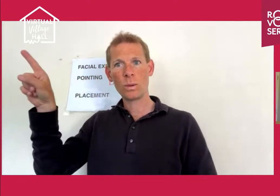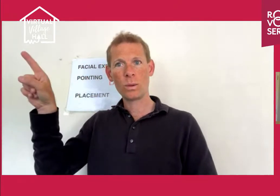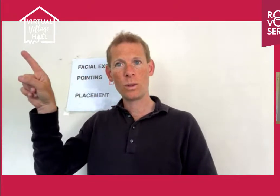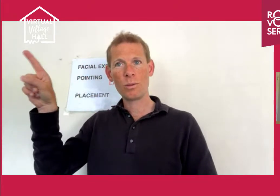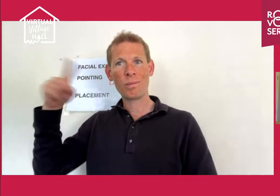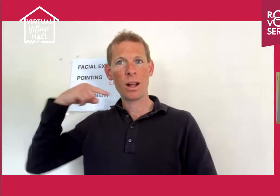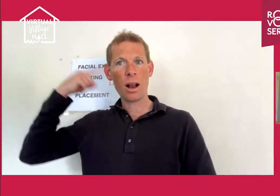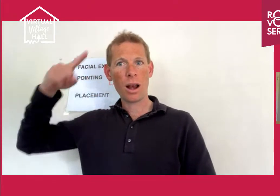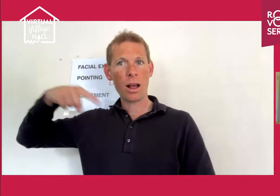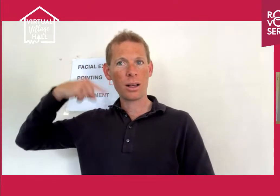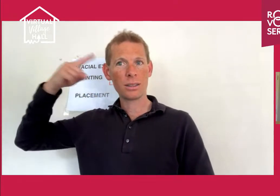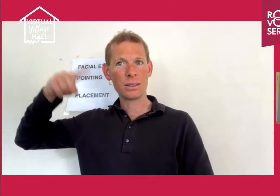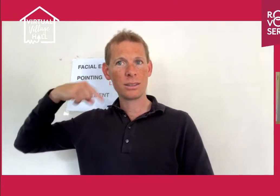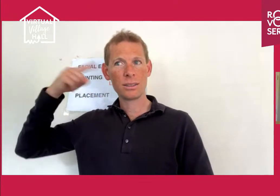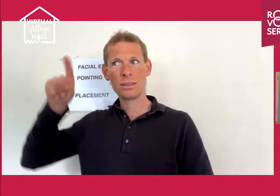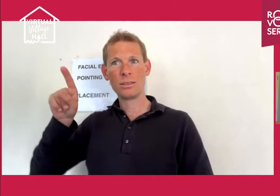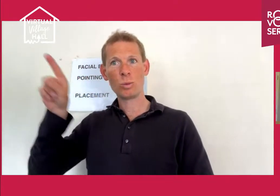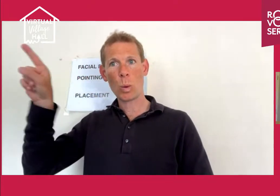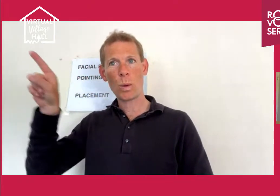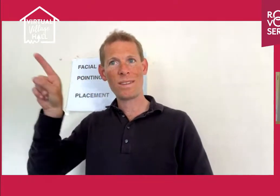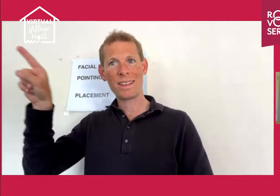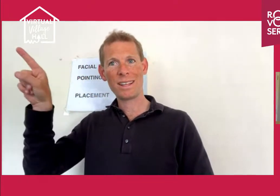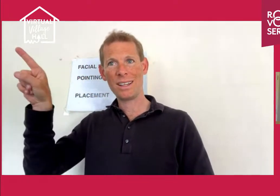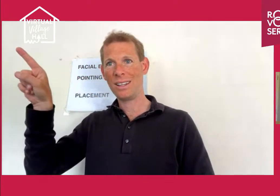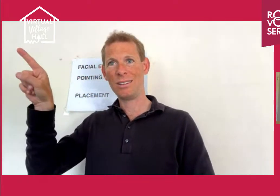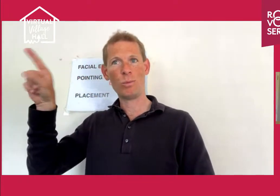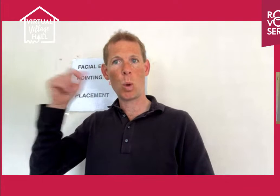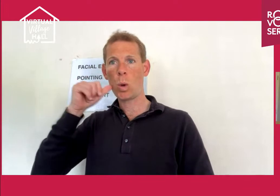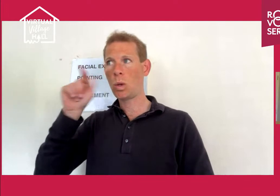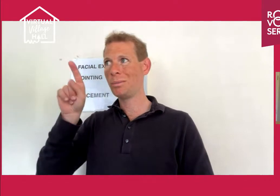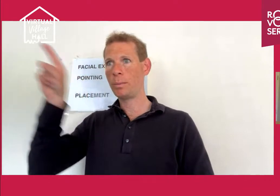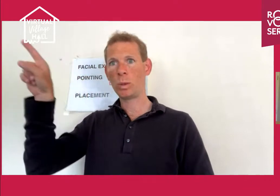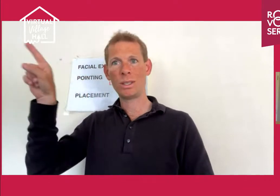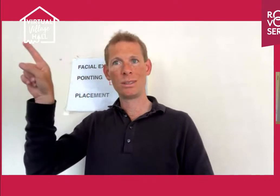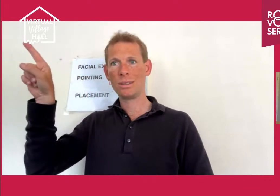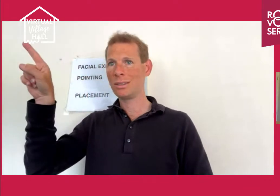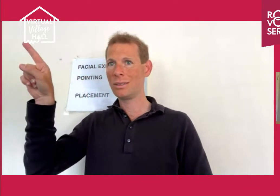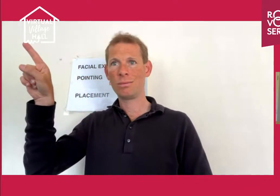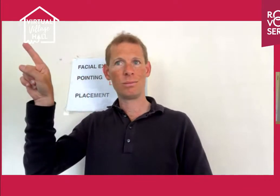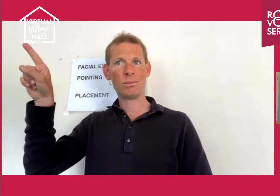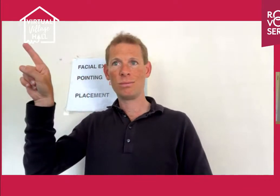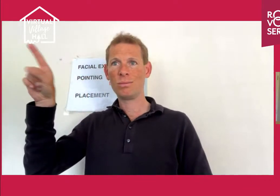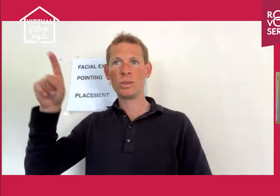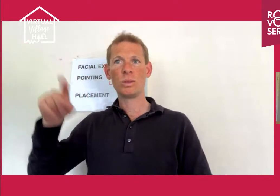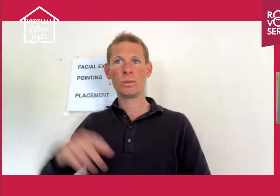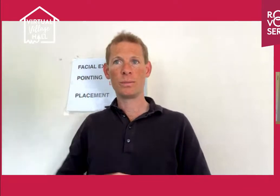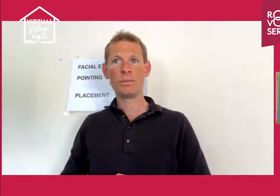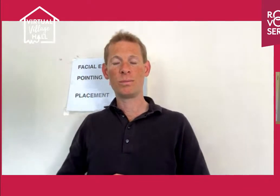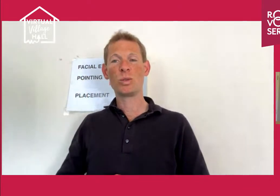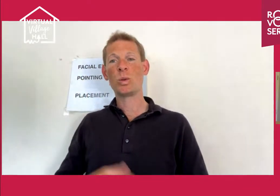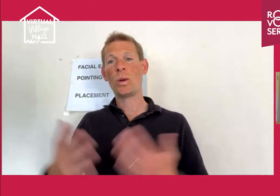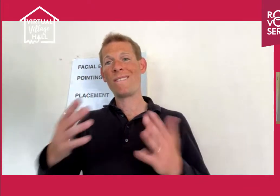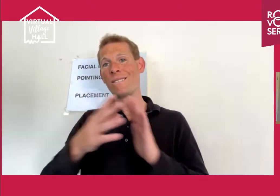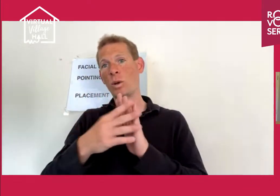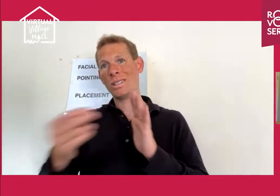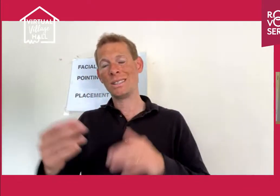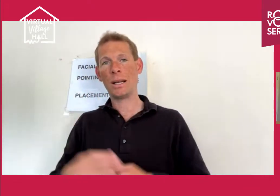in London, I'm going to point to London, which is over in the distance. It's the imaginary space over there. It's not